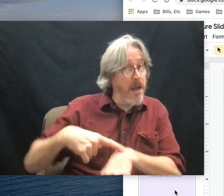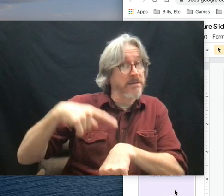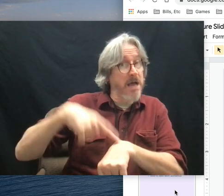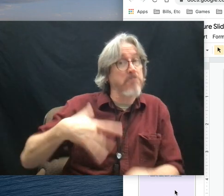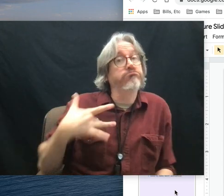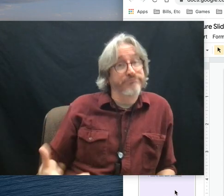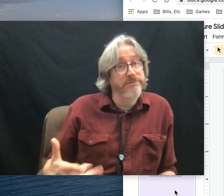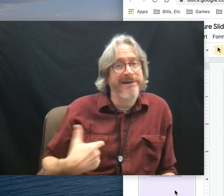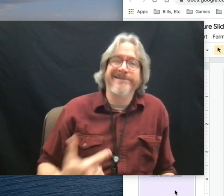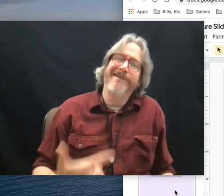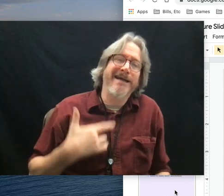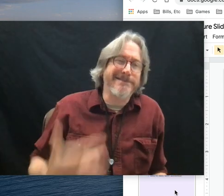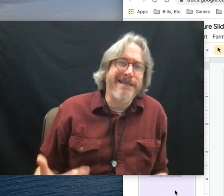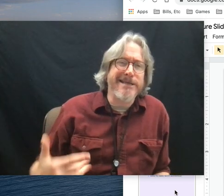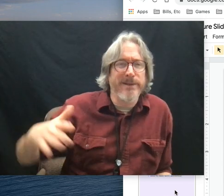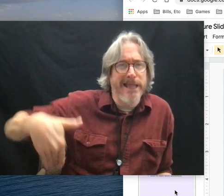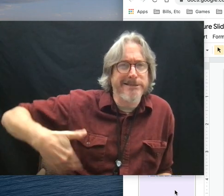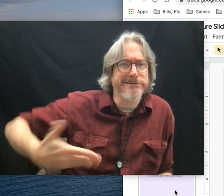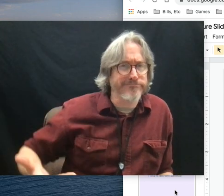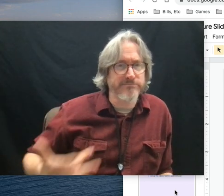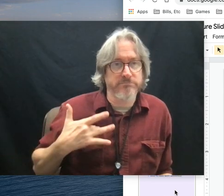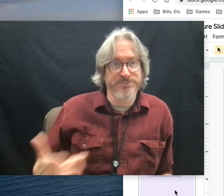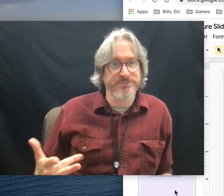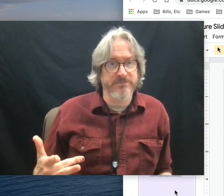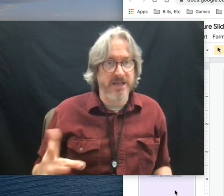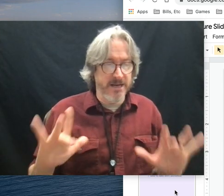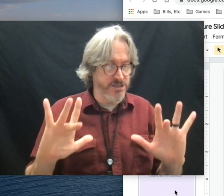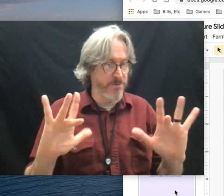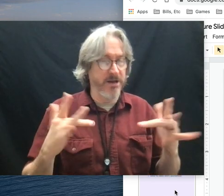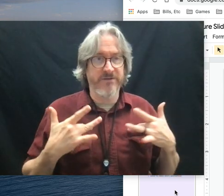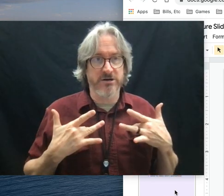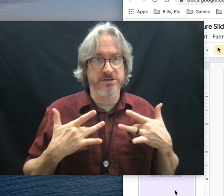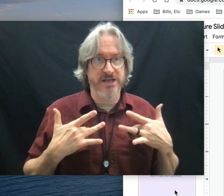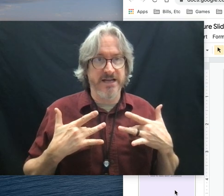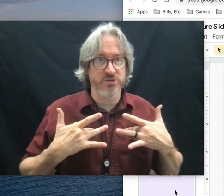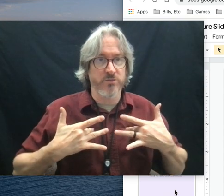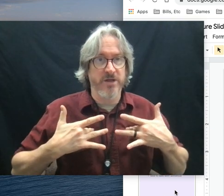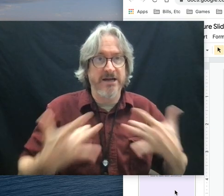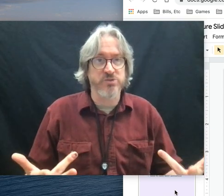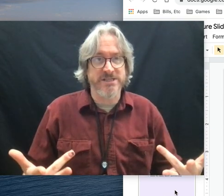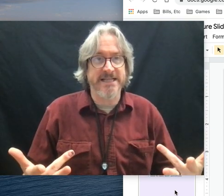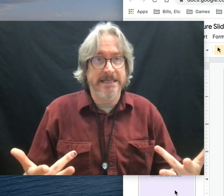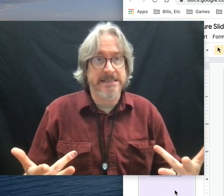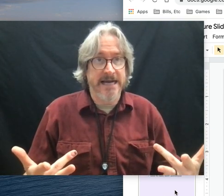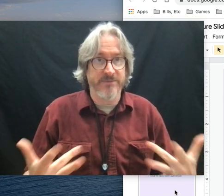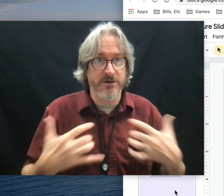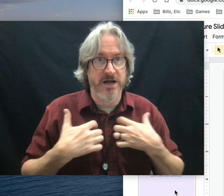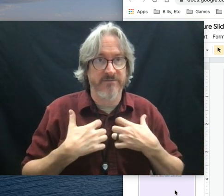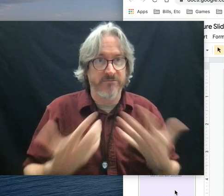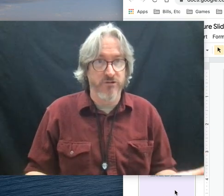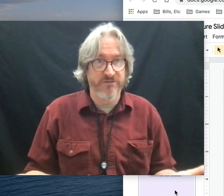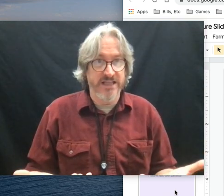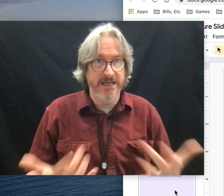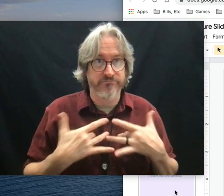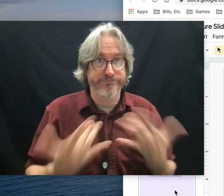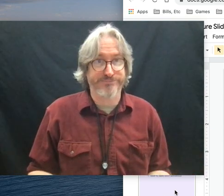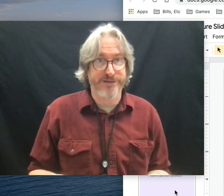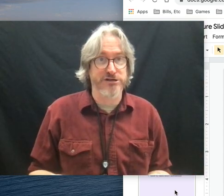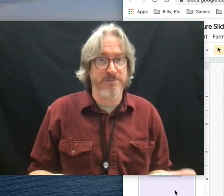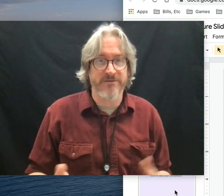I tend to be on time. I tend to be late. And it's the middle fingers, and it's, here's what's on the inside of me. You're kind of like